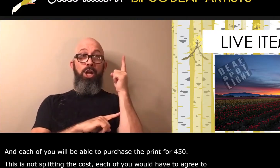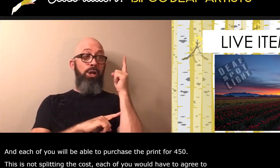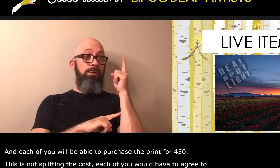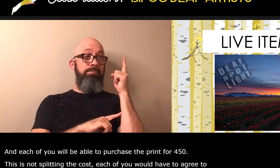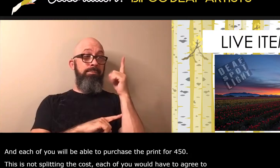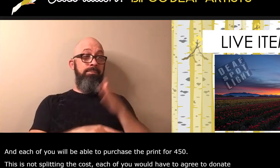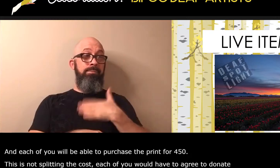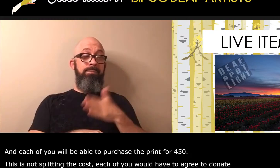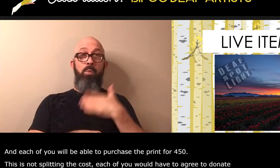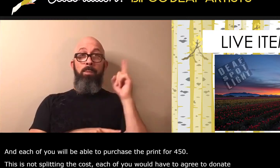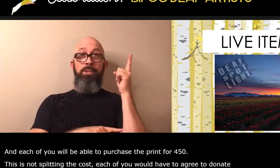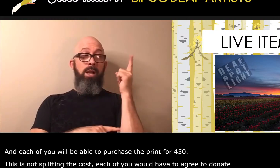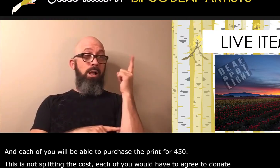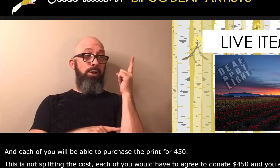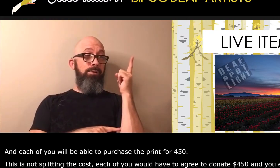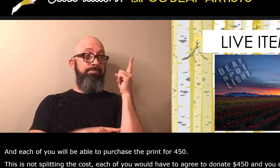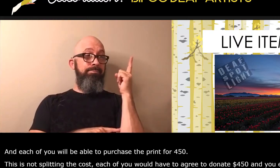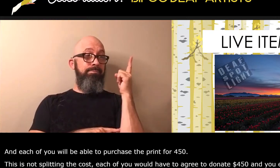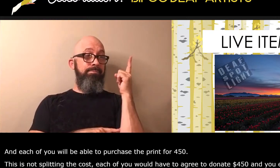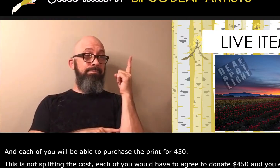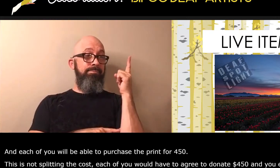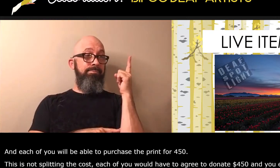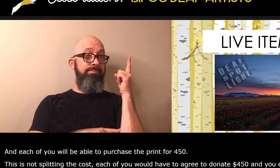you each would own this